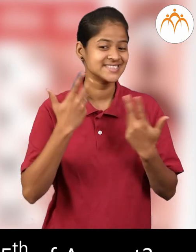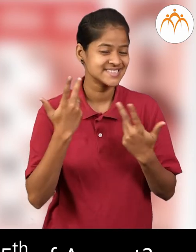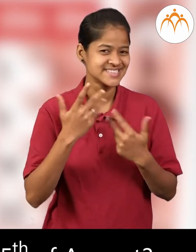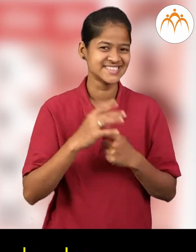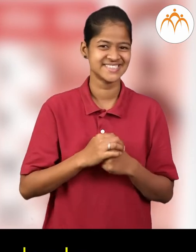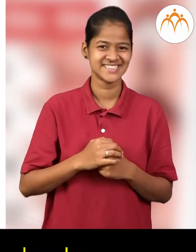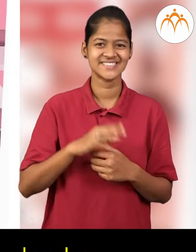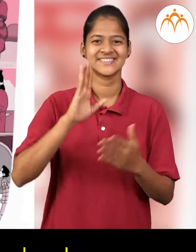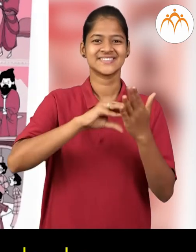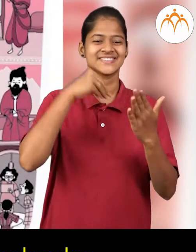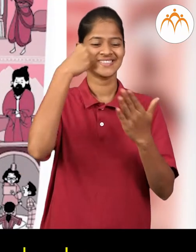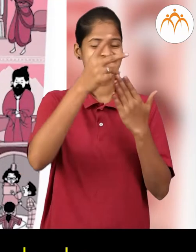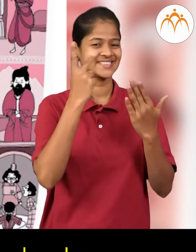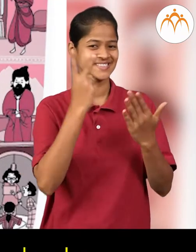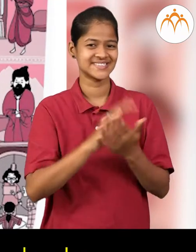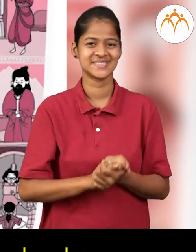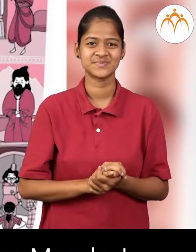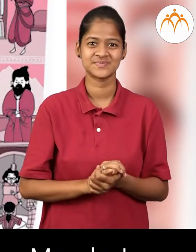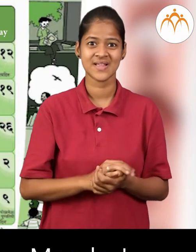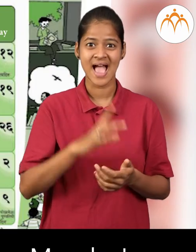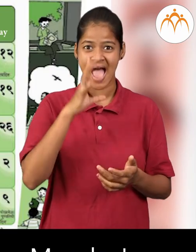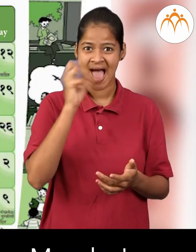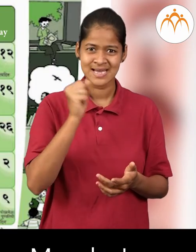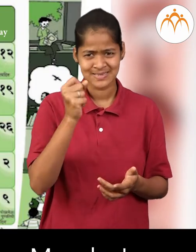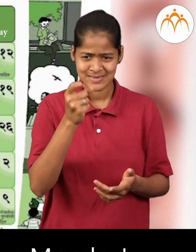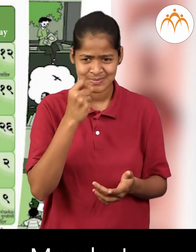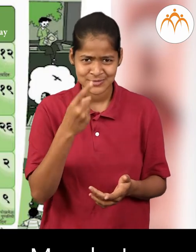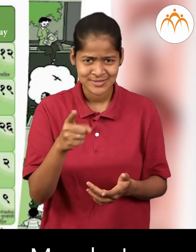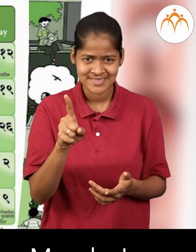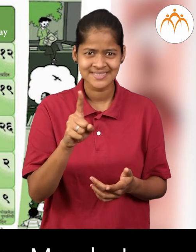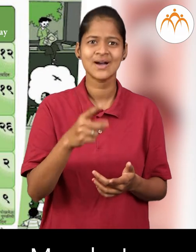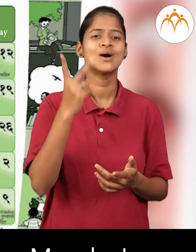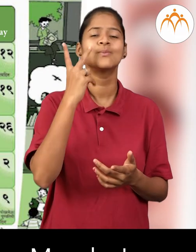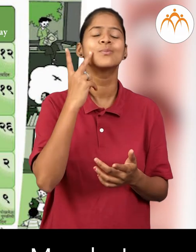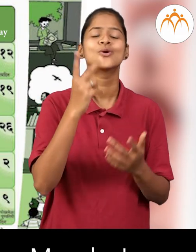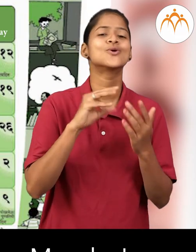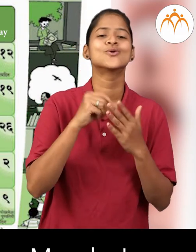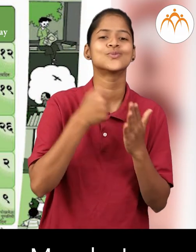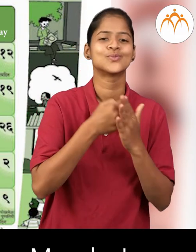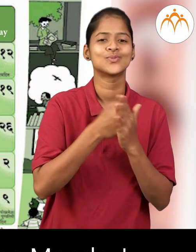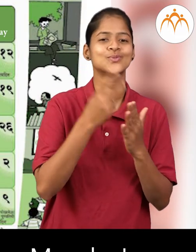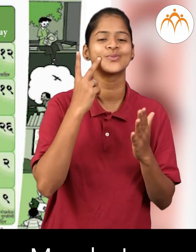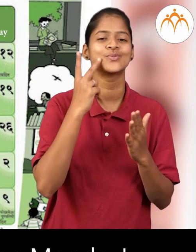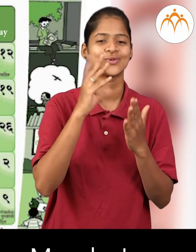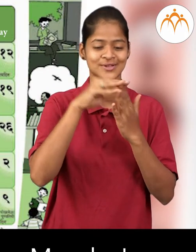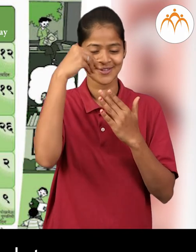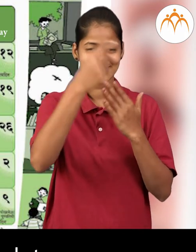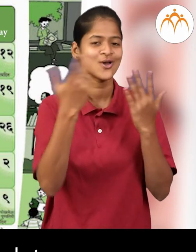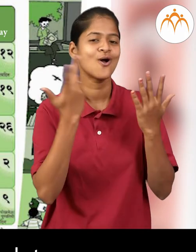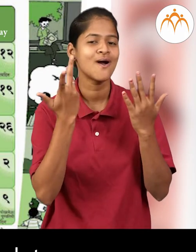Let us look at the calendar. Grandma will arrive on Monday. Let me see